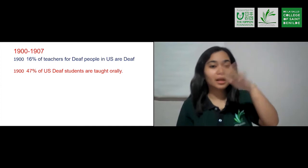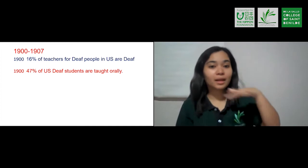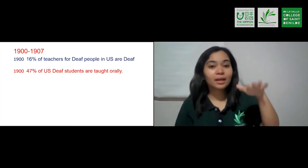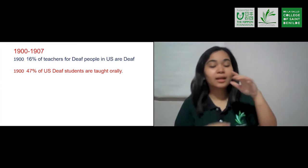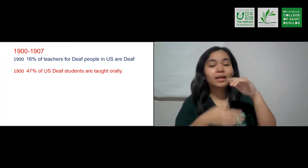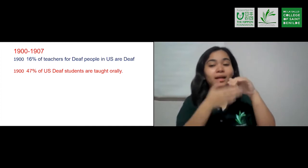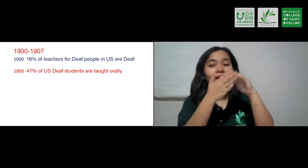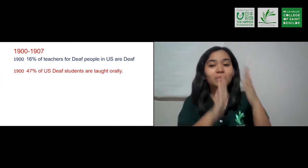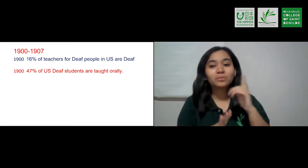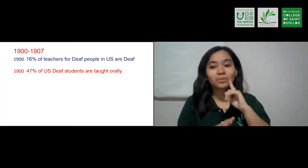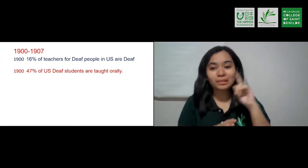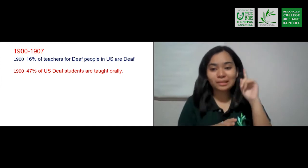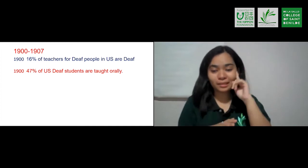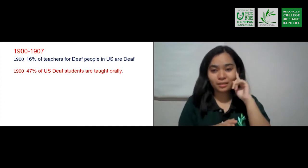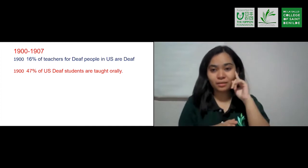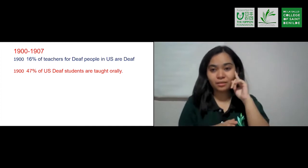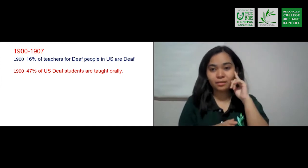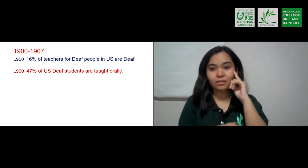In the 1900s,